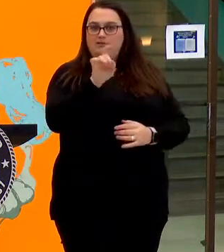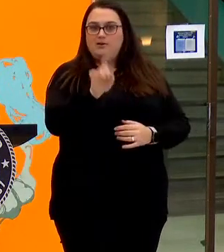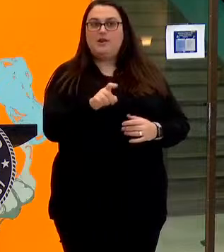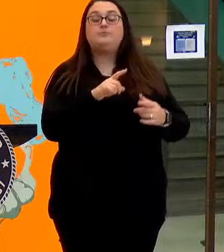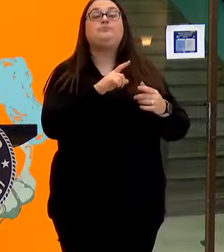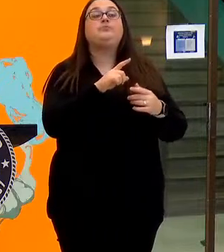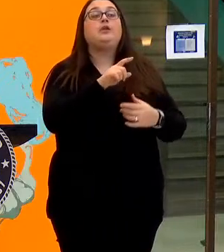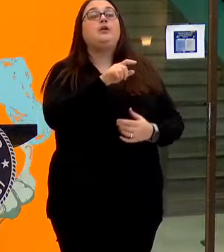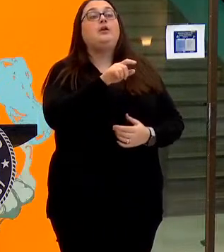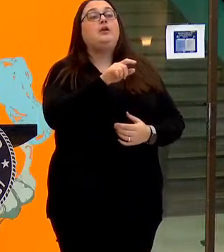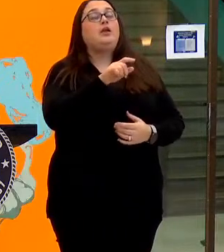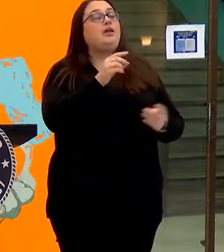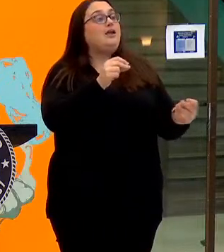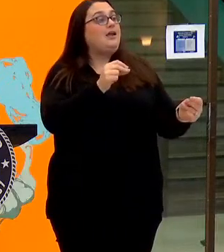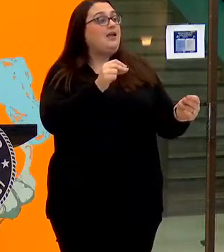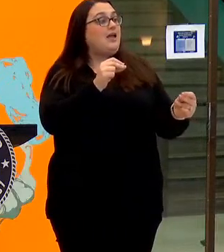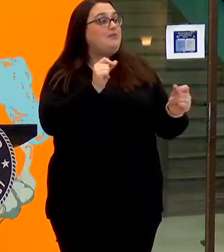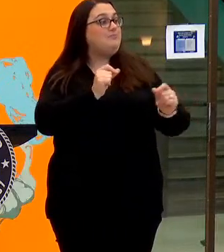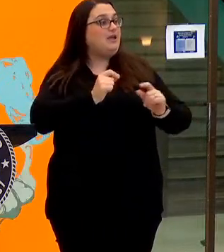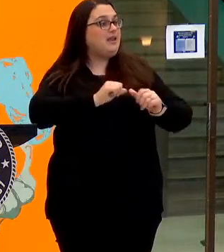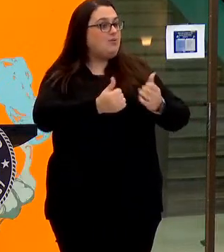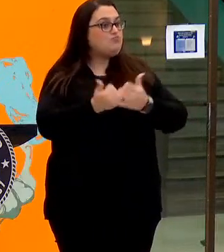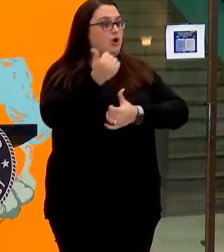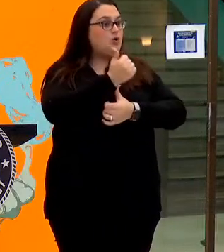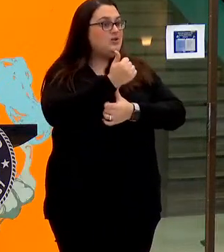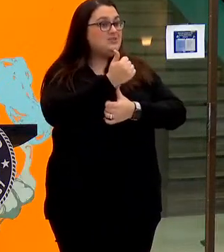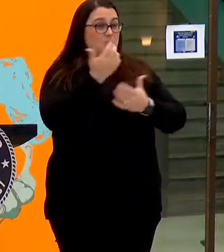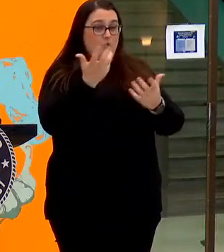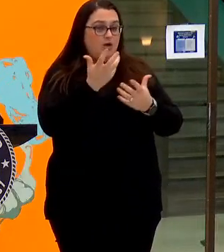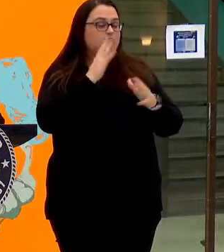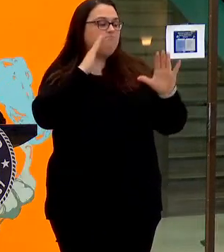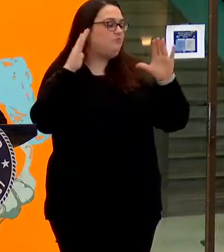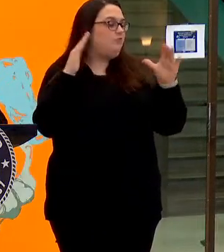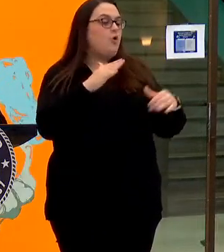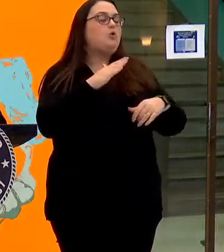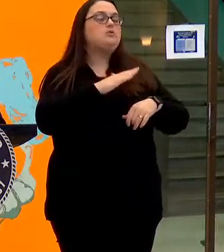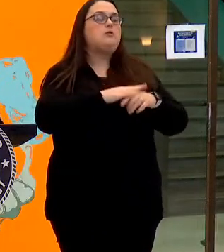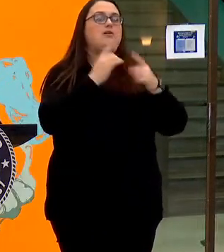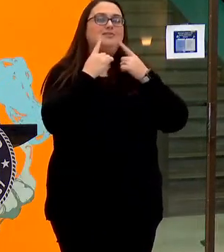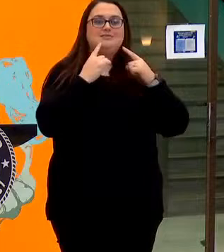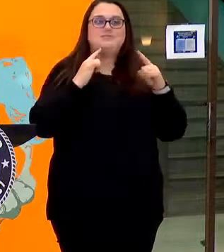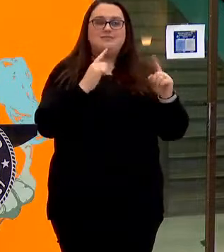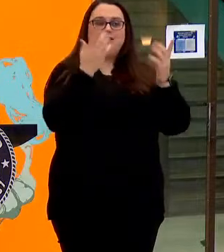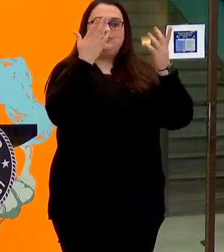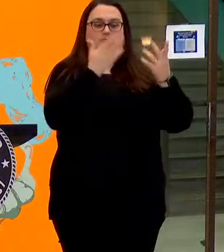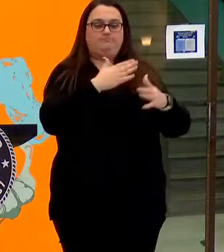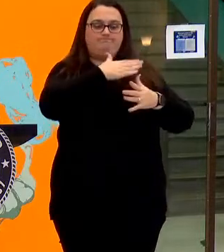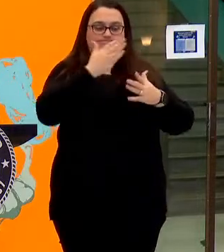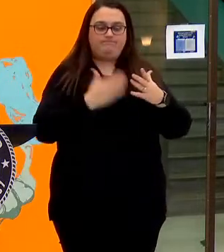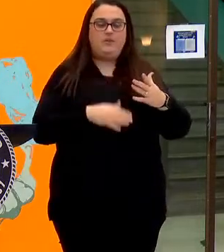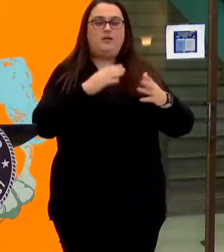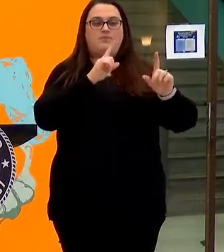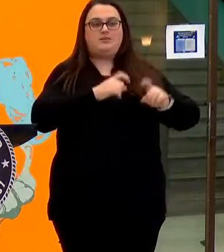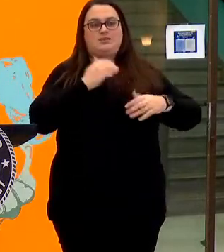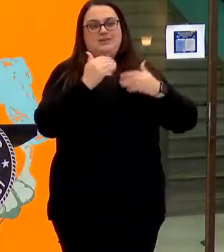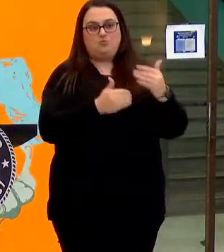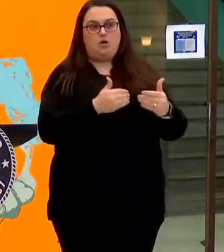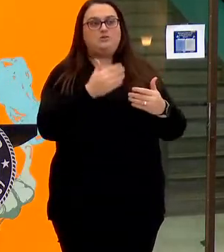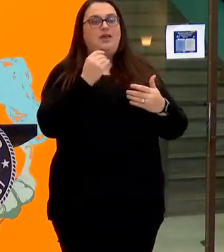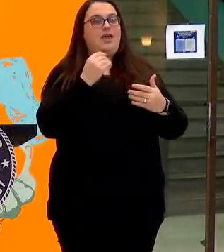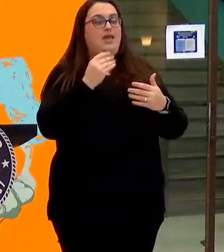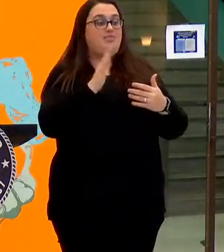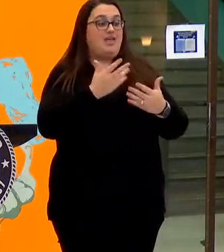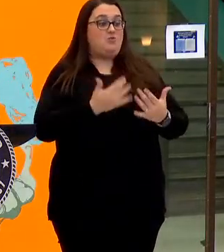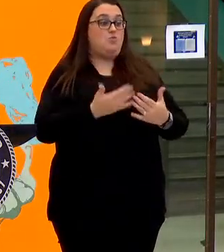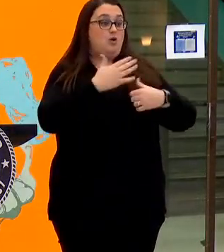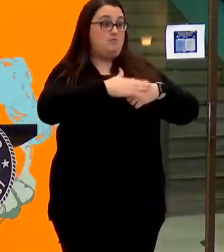And so, our immediate priorities, though, really remain focused on the successful completion of the testing process and the lifting of